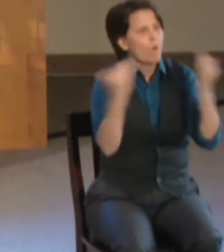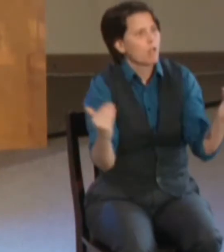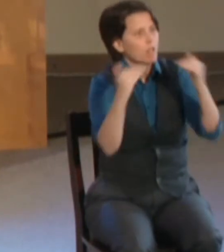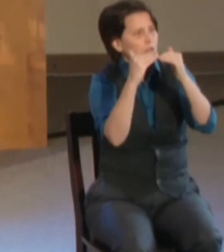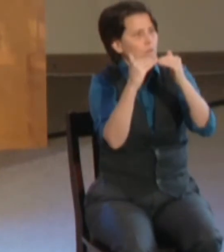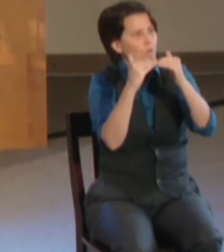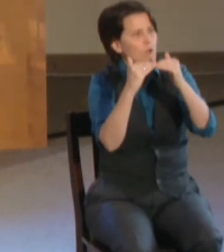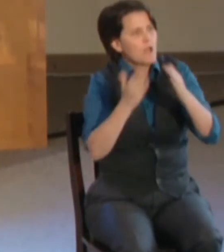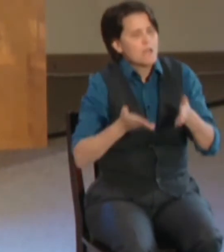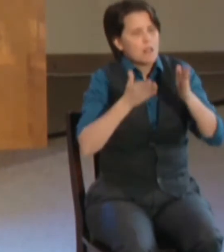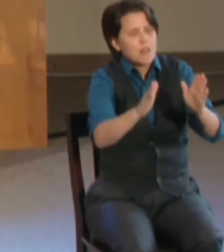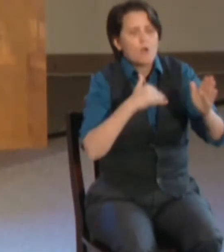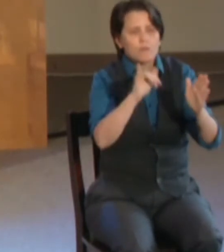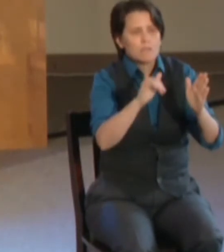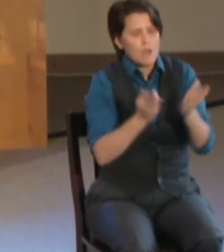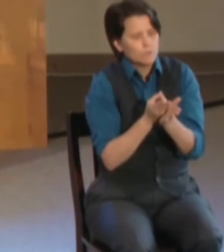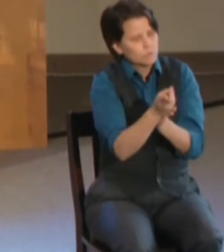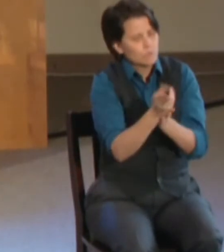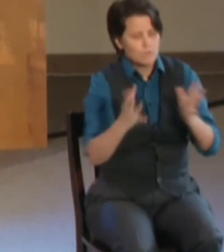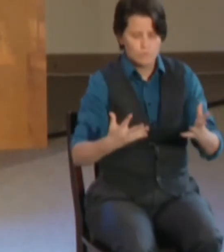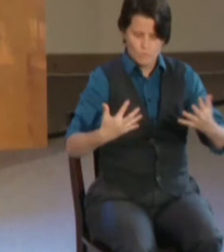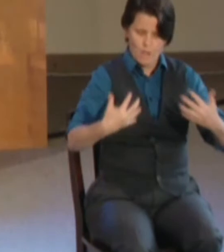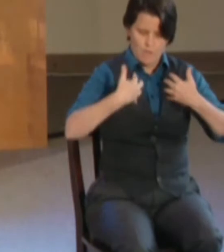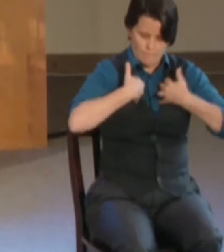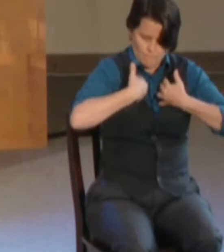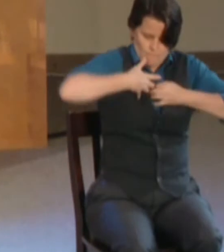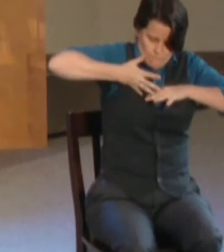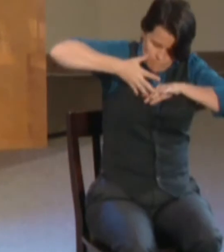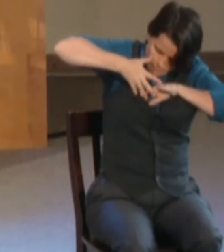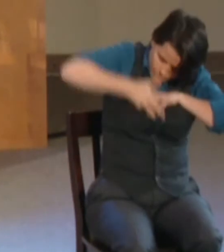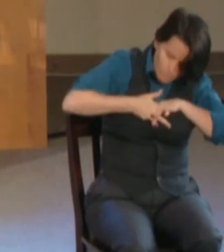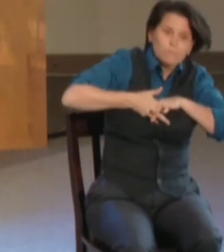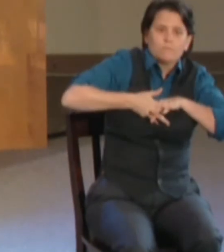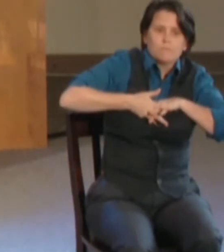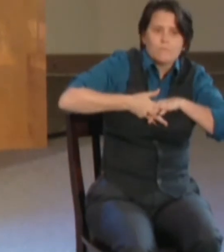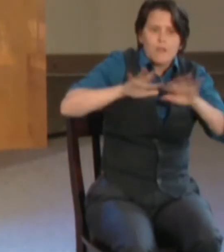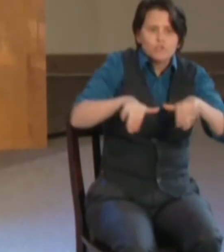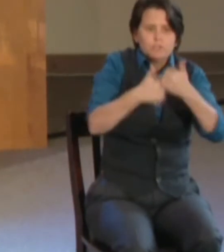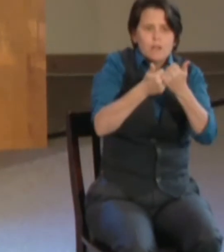our being as we challenge any false beliefs.